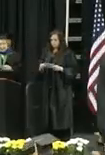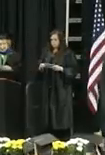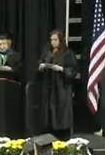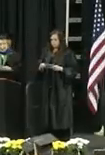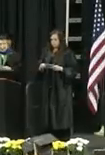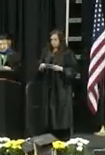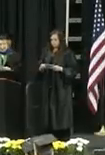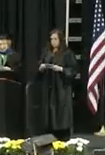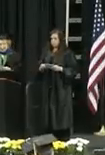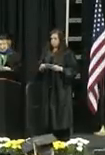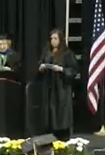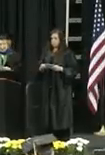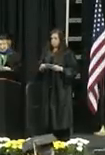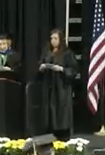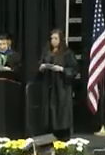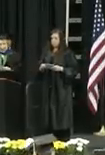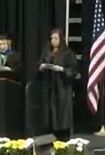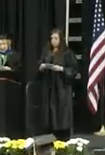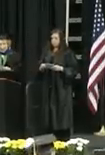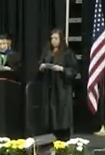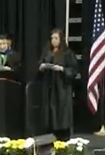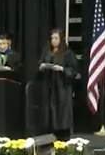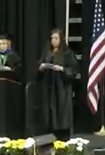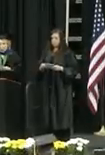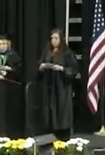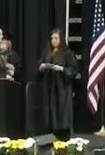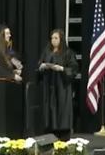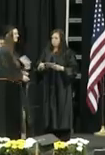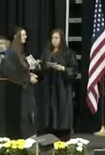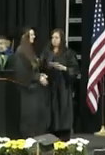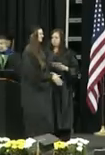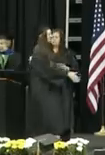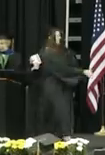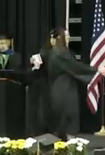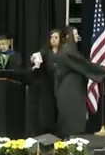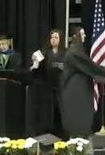Brittany Losh. Alana Brophy.